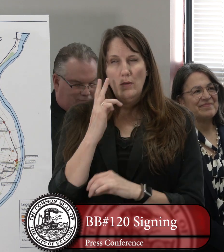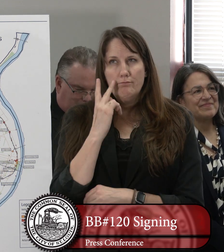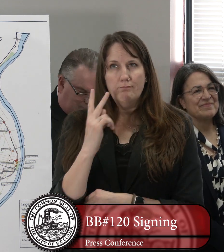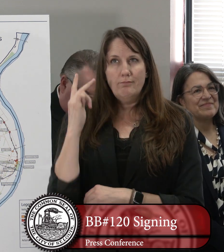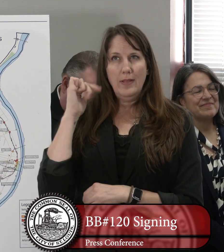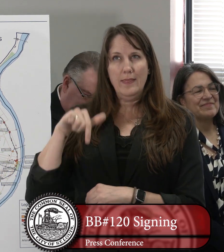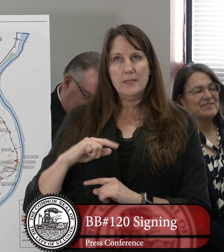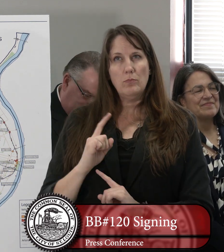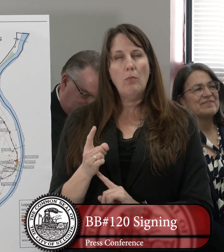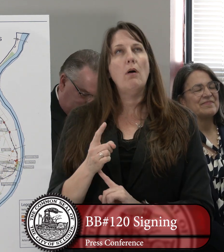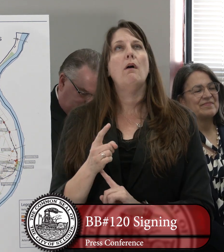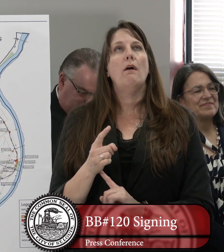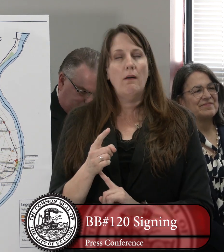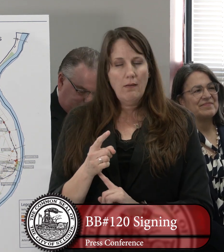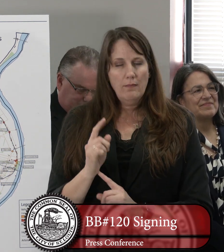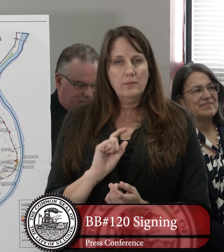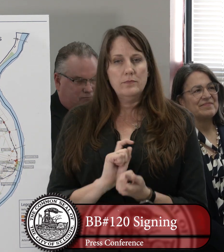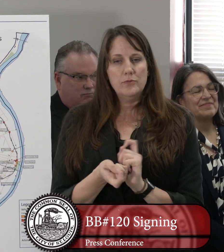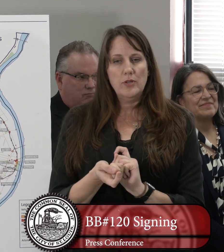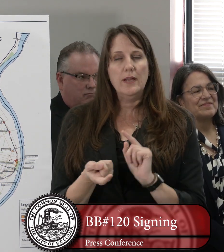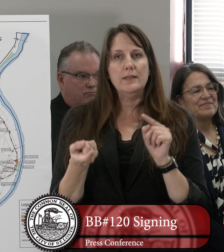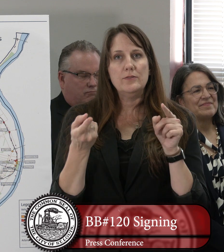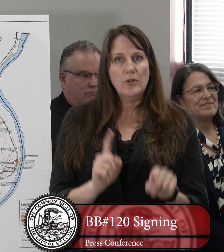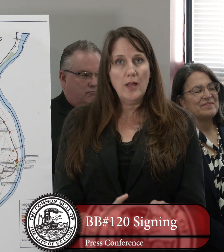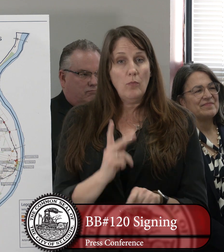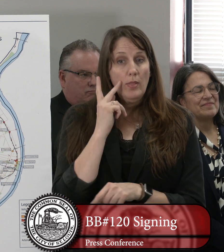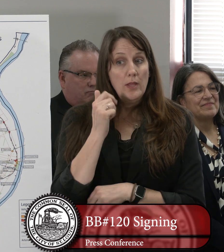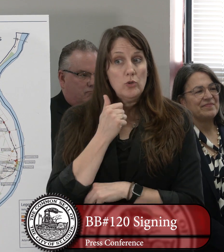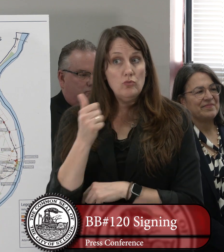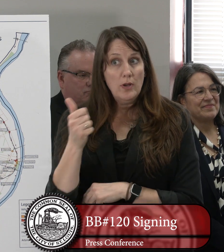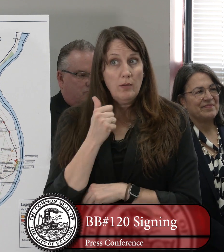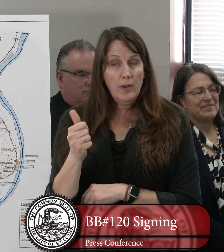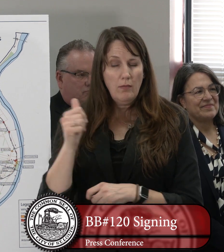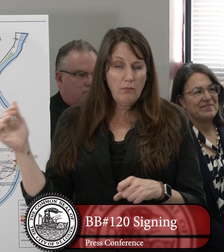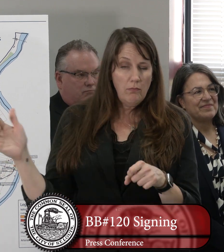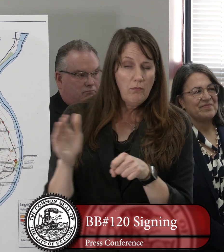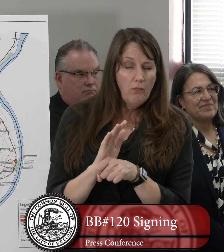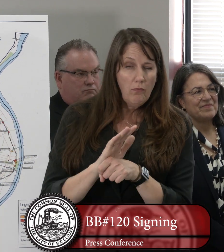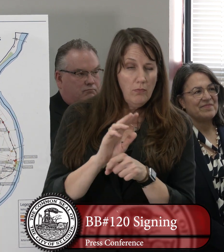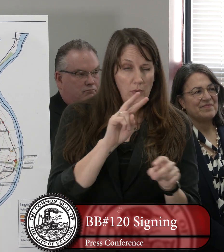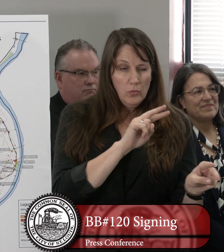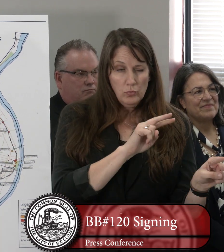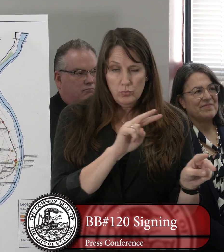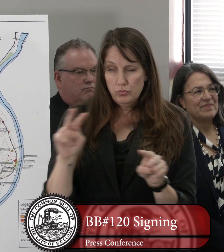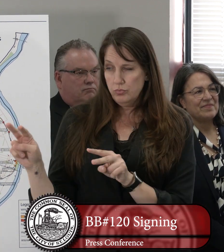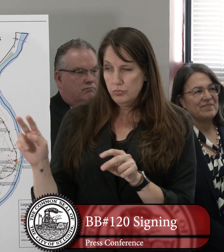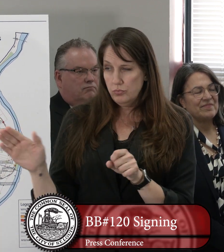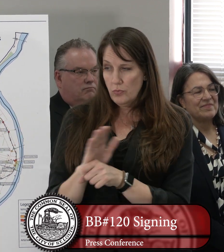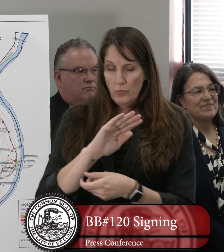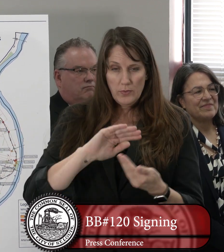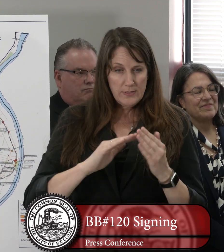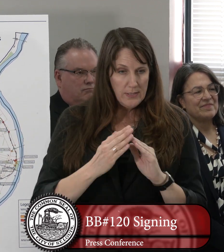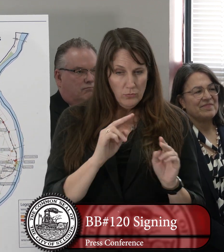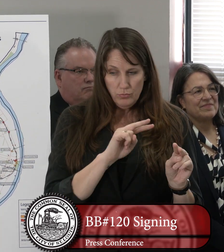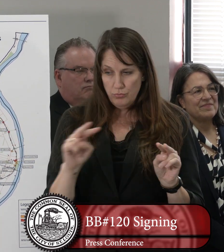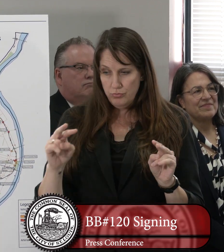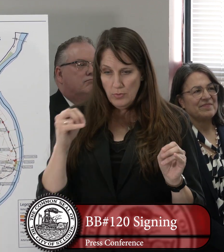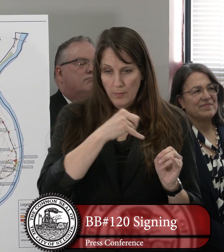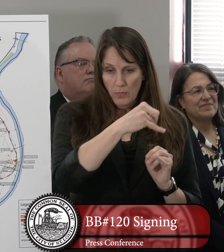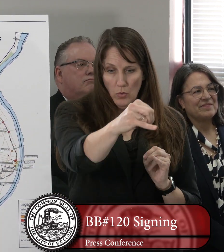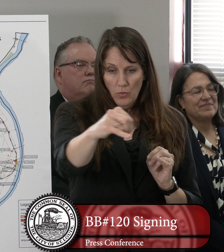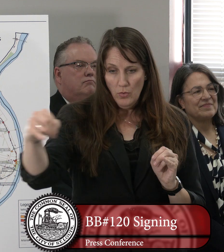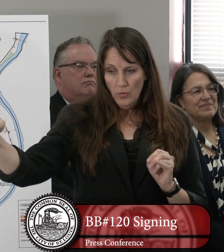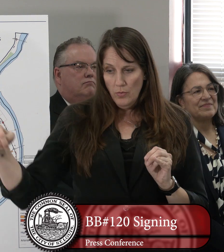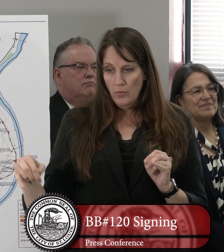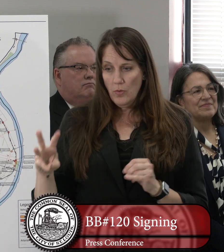a sea change, when we begin looking at transportation comprehensively, where we're looking across the city, across ward boundaries, across